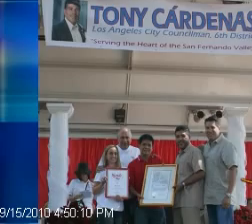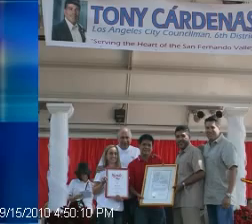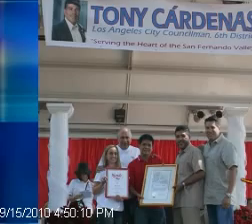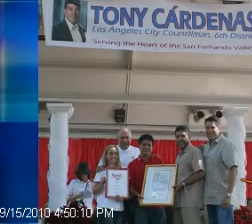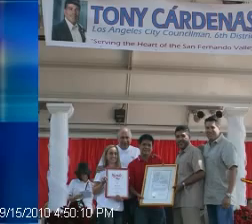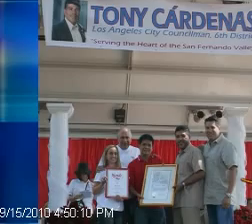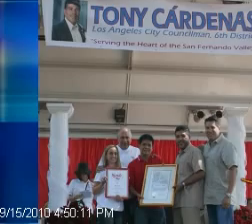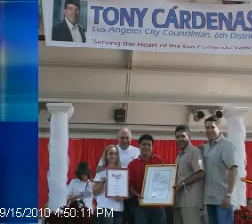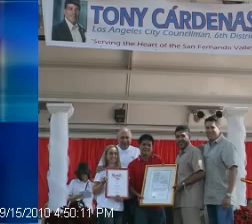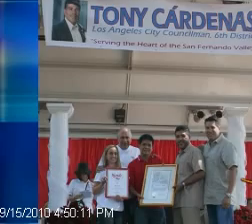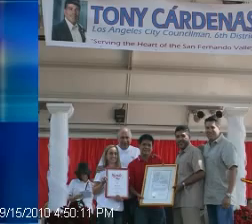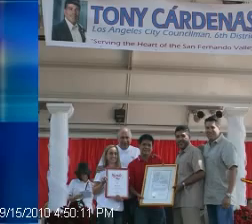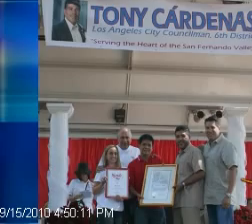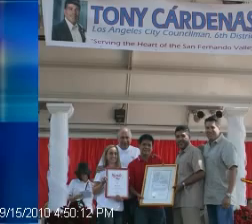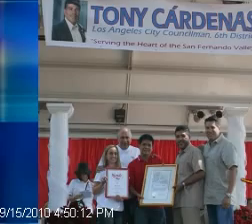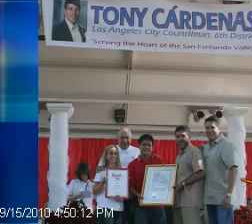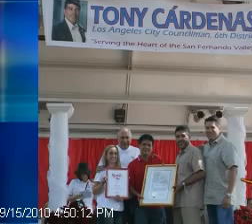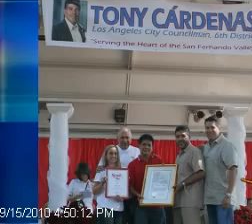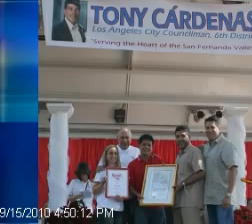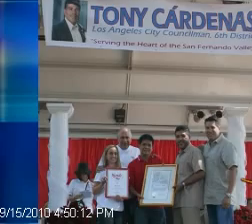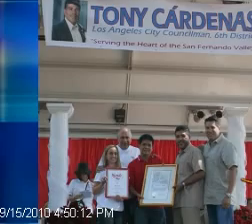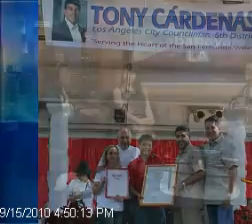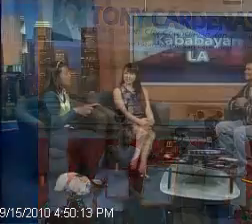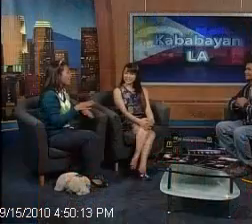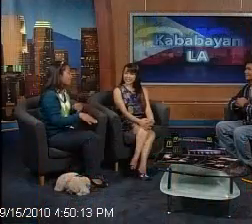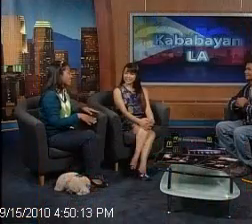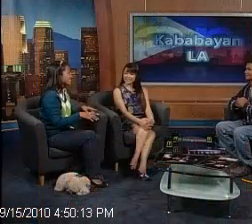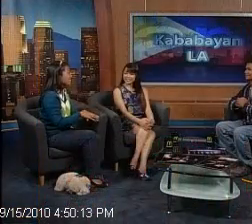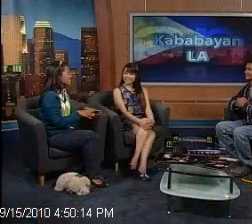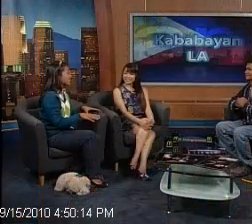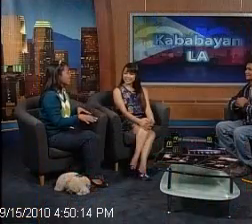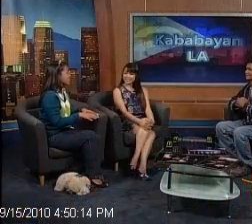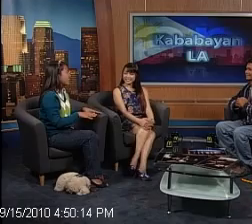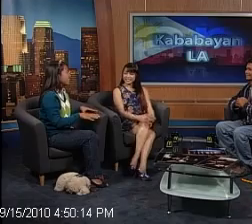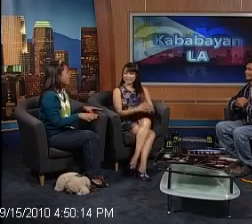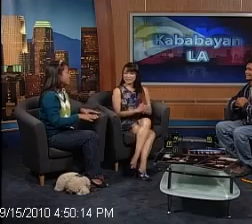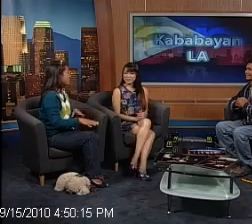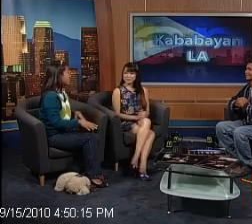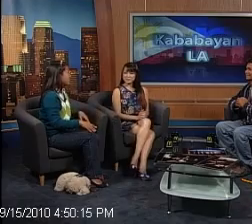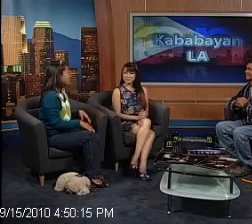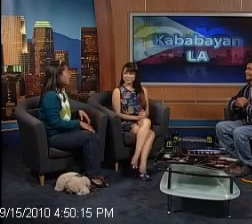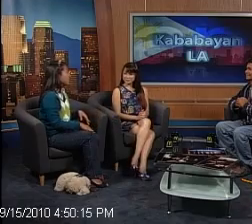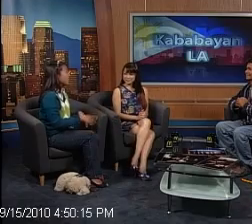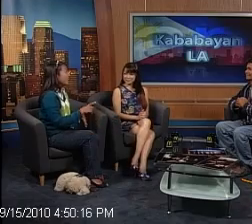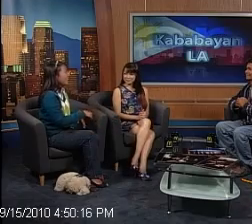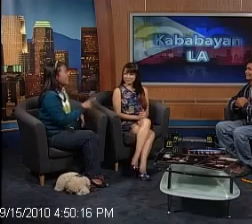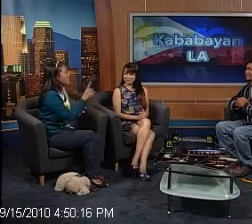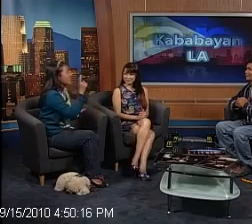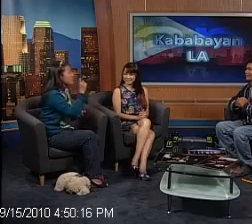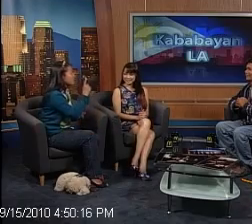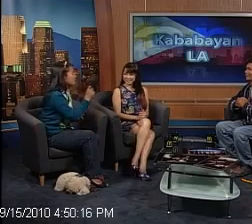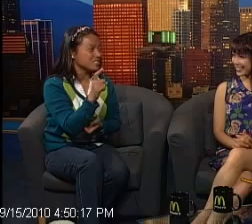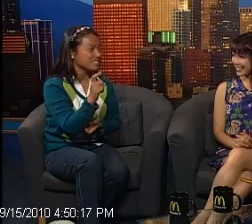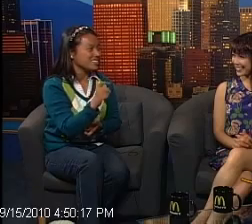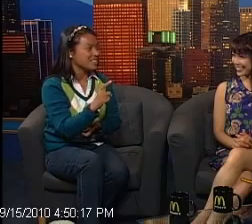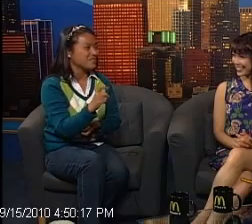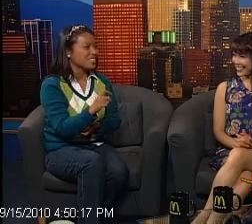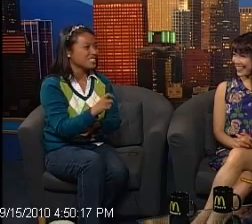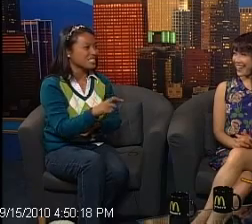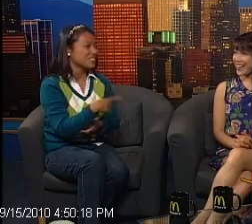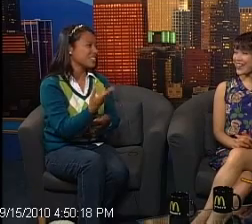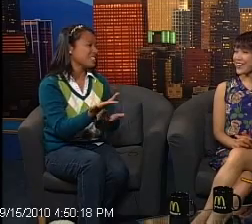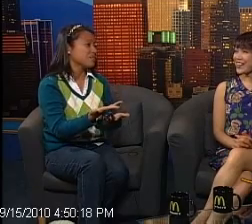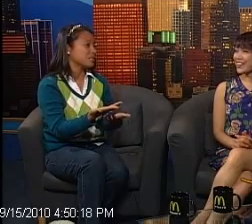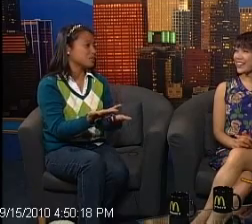since during Sinulog the streets are all closed, so I was walking down downtown Cebu, and Alnoe was also there